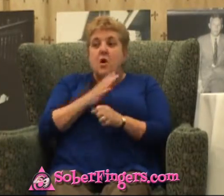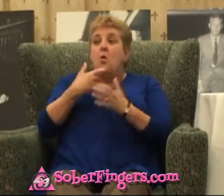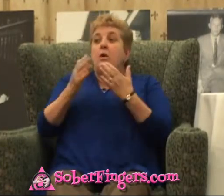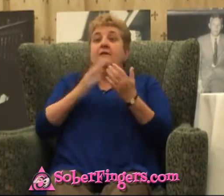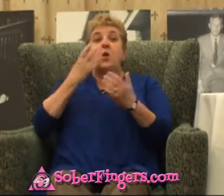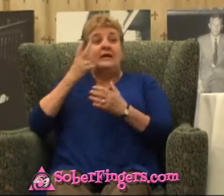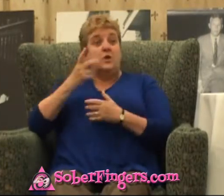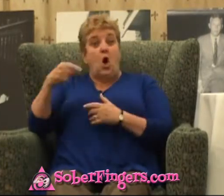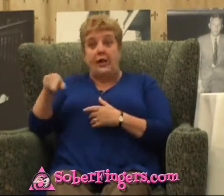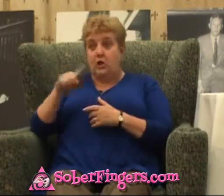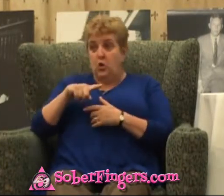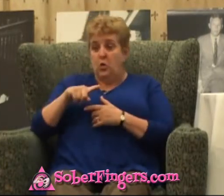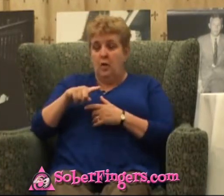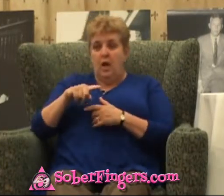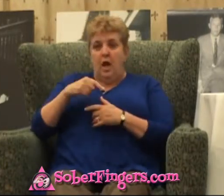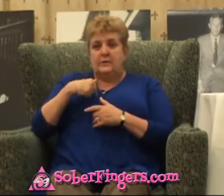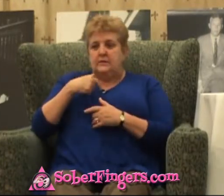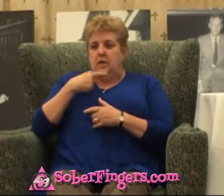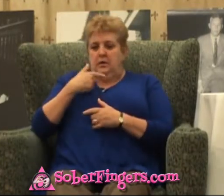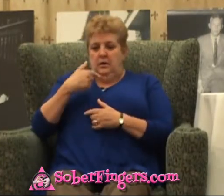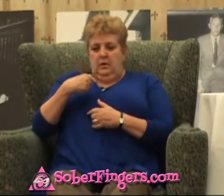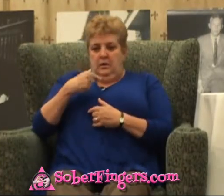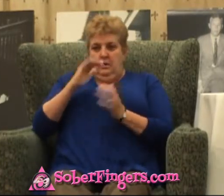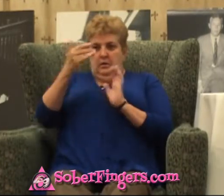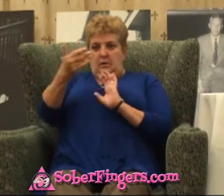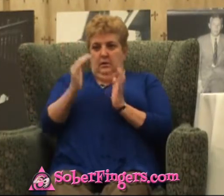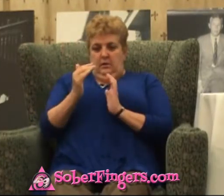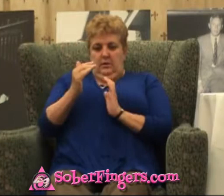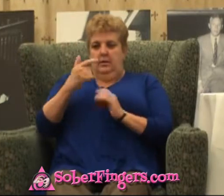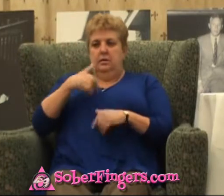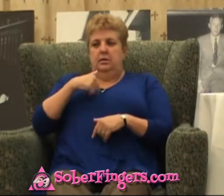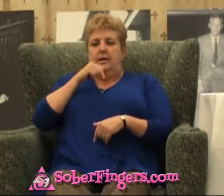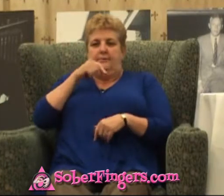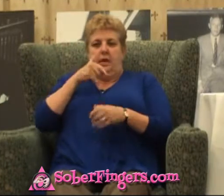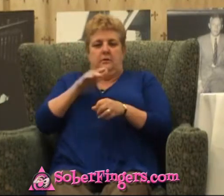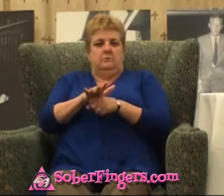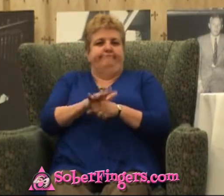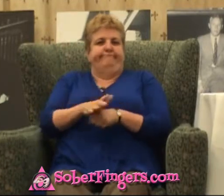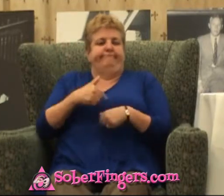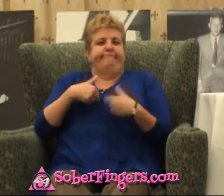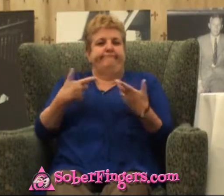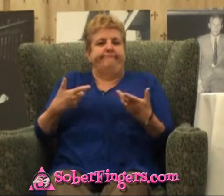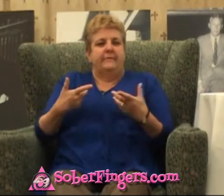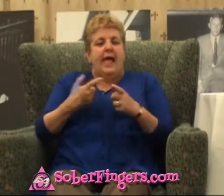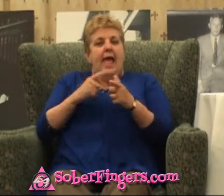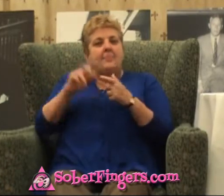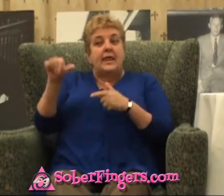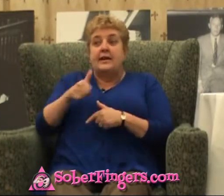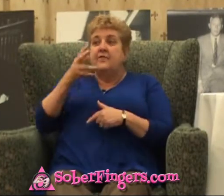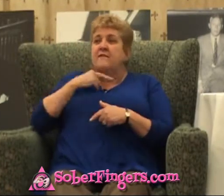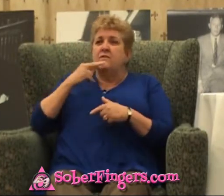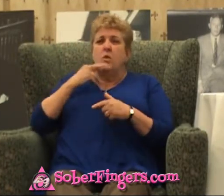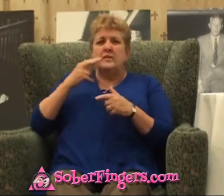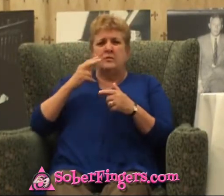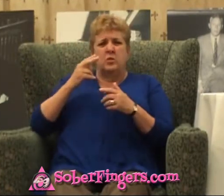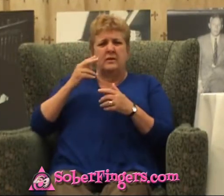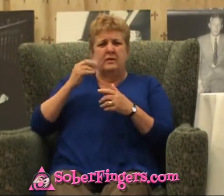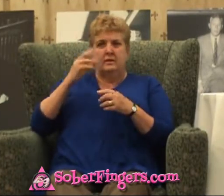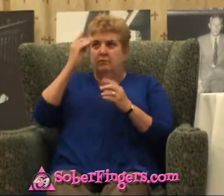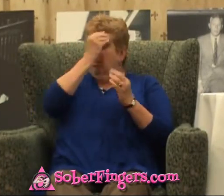would think, you're just not enough. No matter what you do, you can't measure up. And then this other voice would swoop in. It'd be like, what do you mean you're not enough? You're